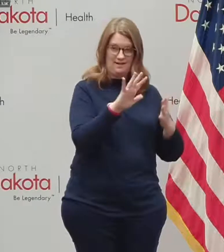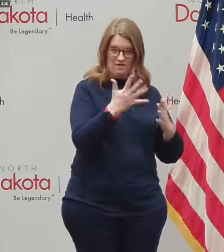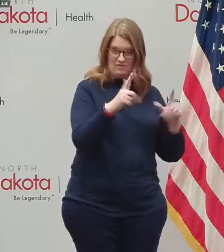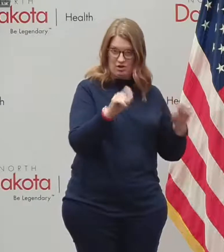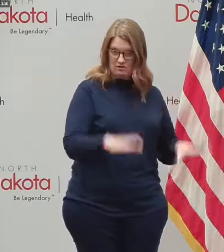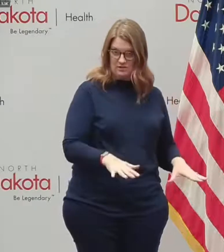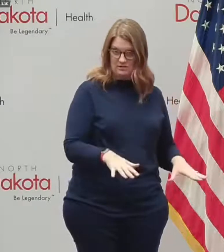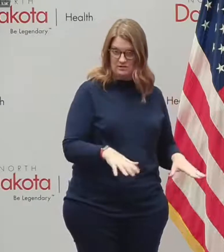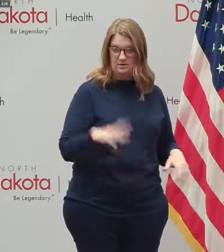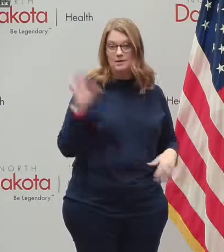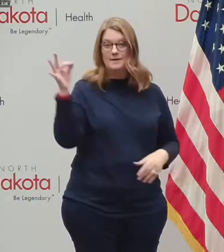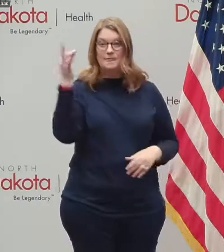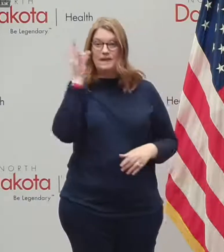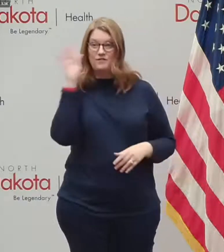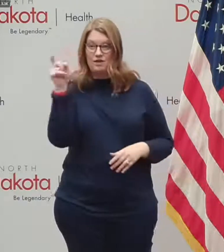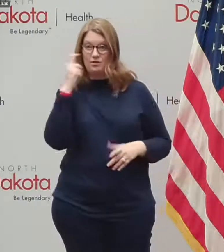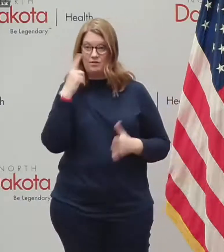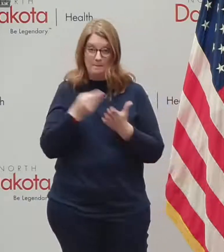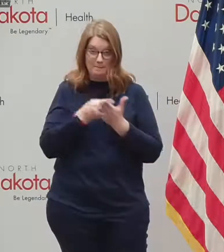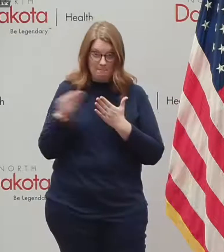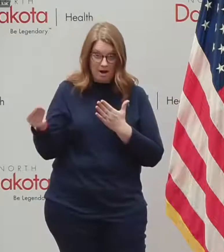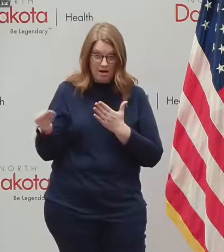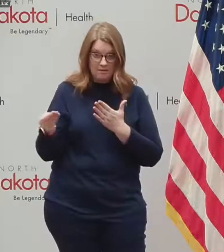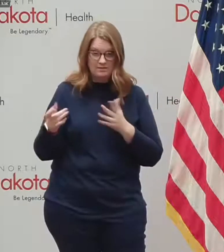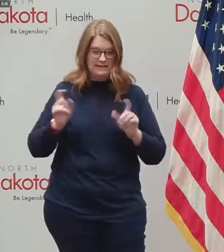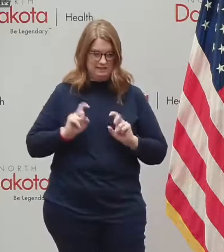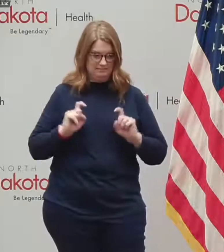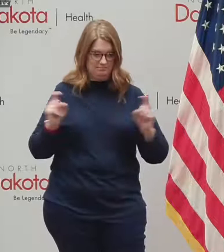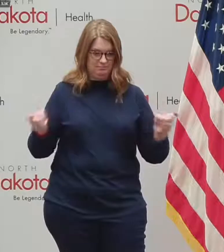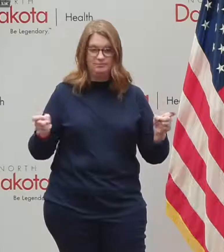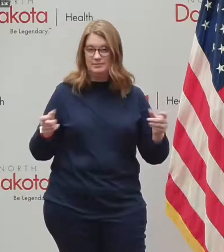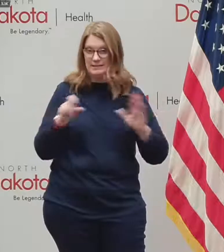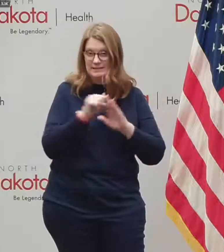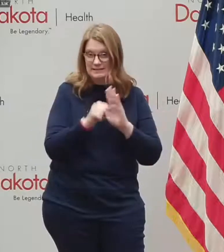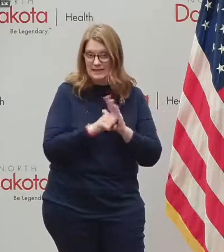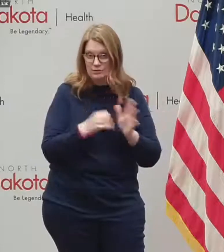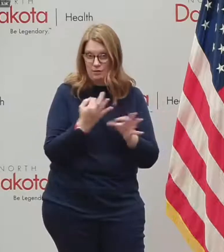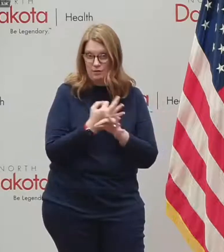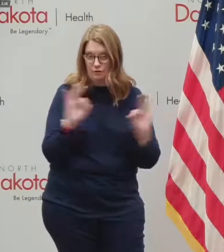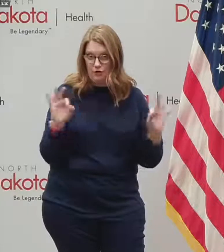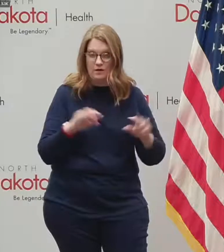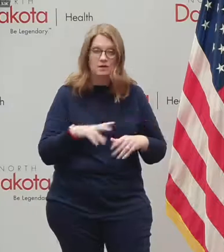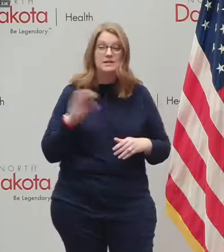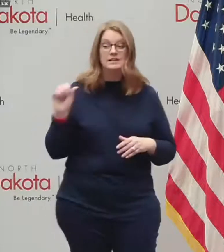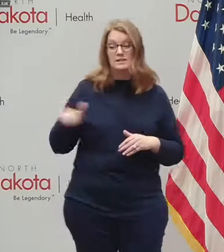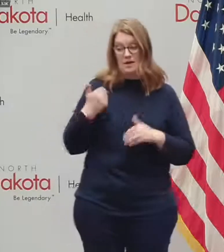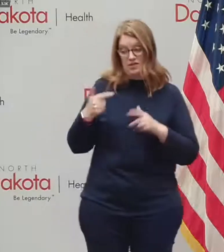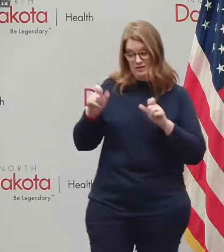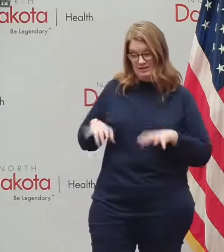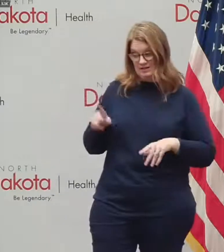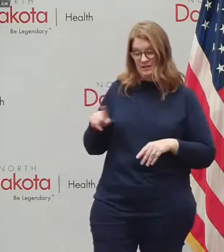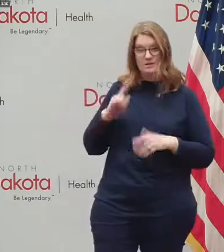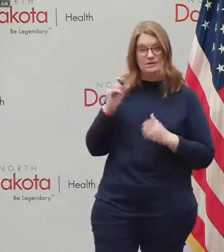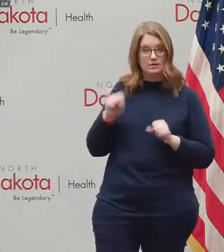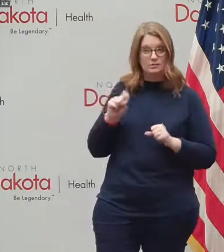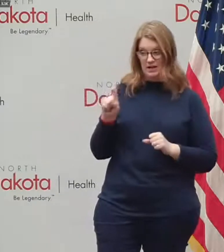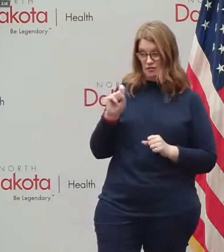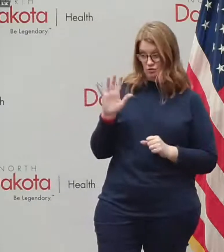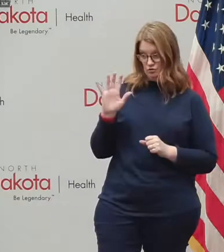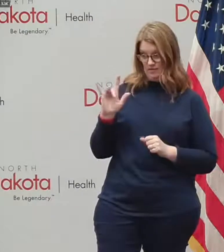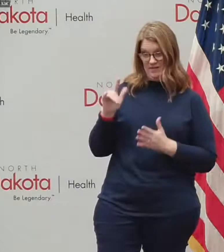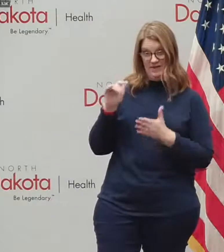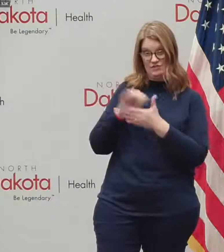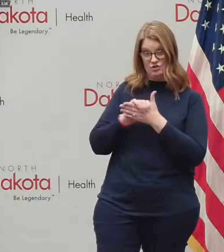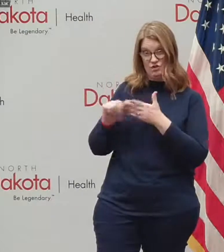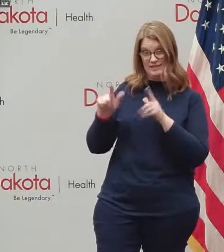test. Federal government bought all those and they're giving them to the states, so they're free. Some of the other testing we're doing can be $125 a test at the